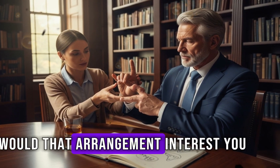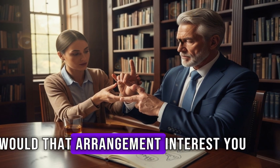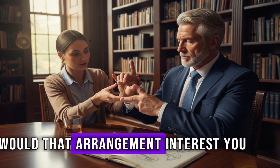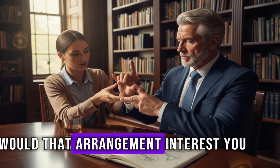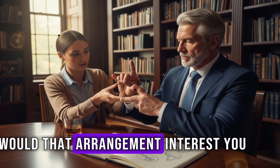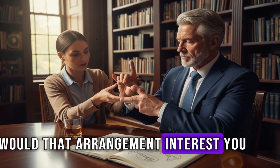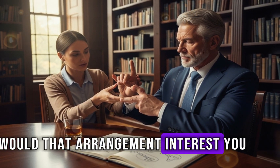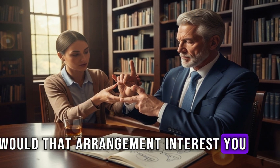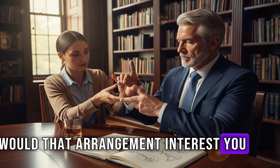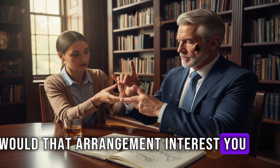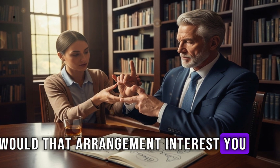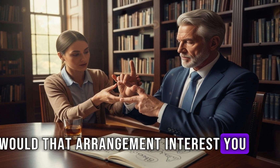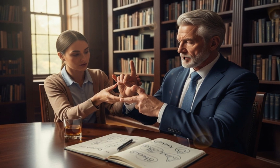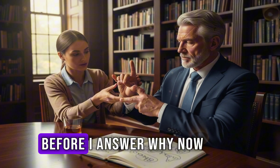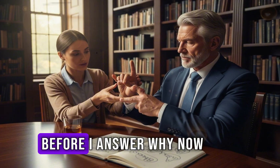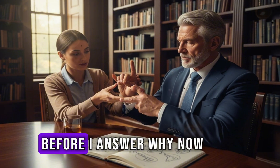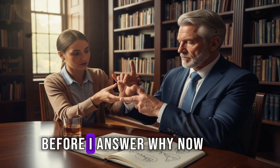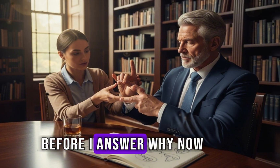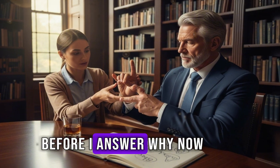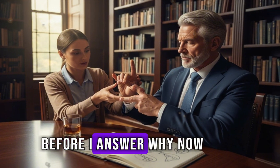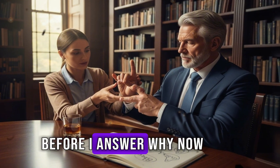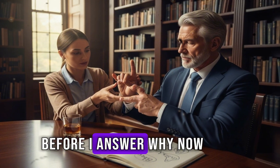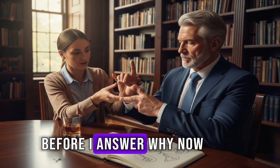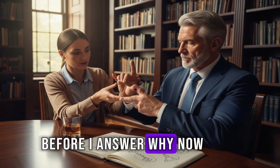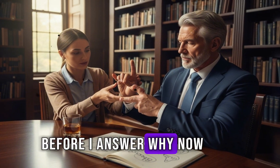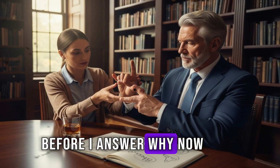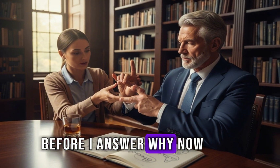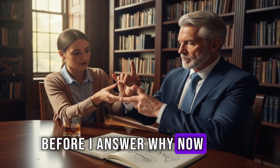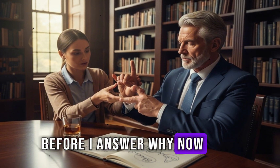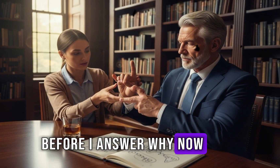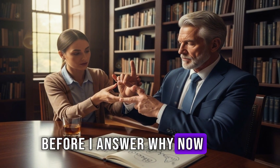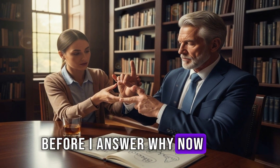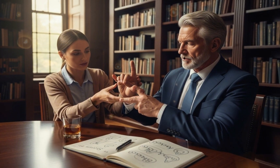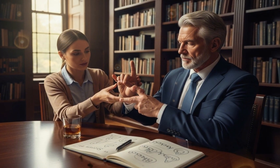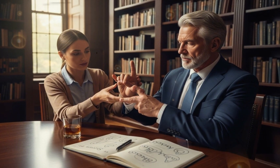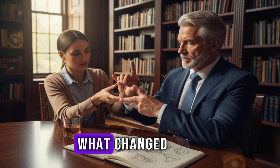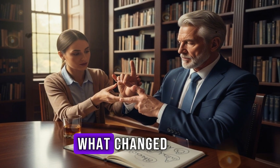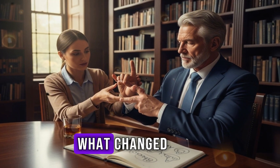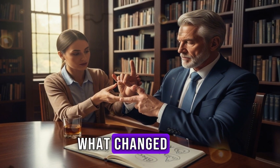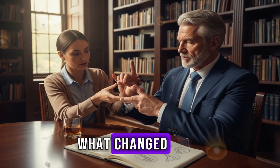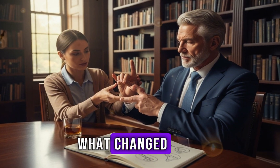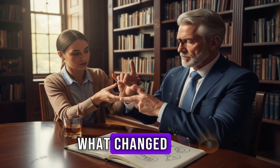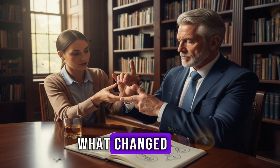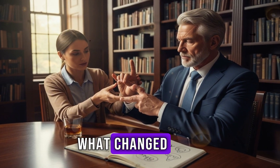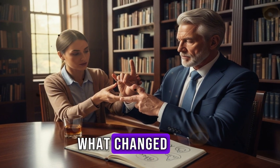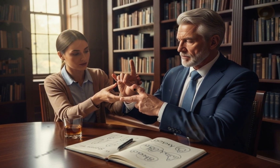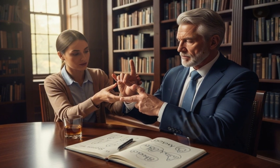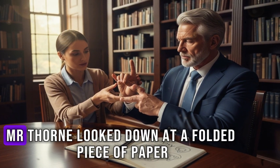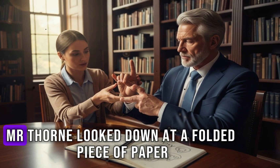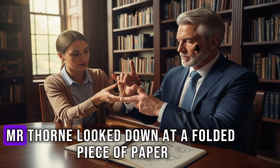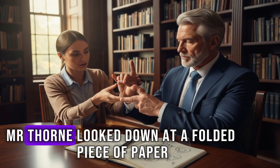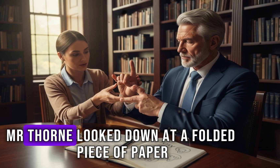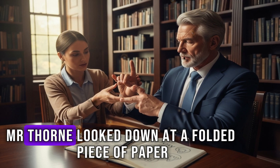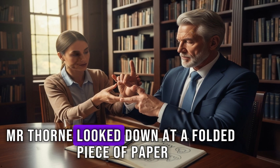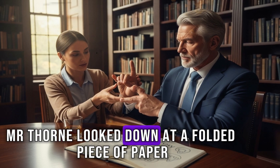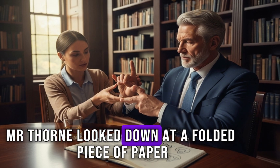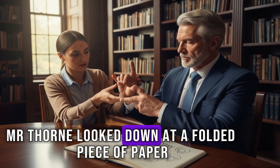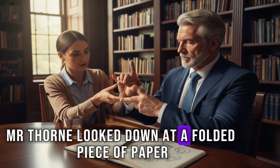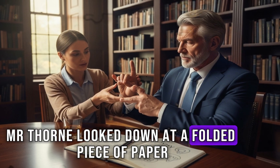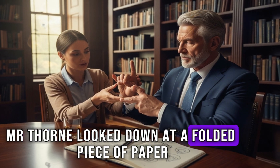arrangement interest you? Before I answer, why now? What changed? Mr. Thorne looked down at a folded